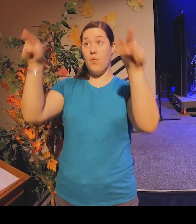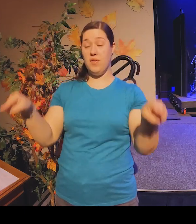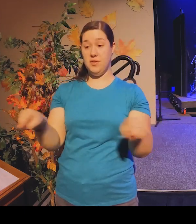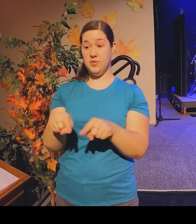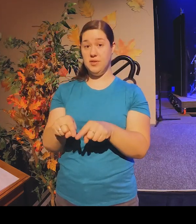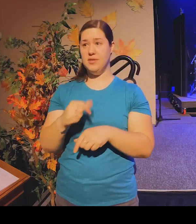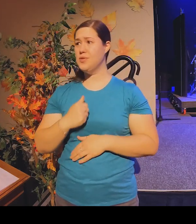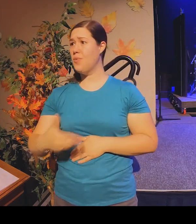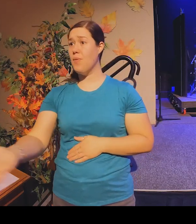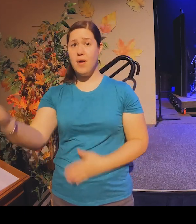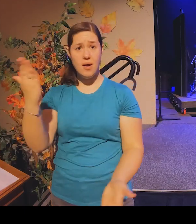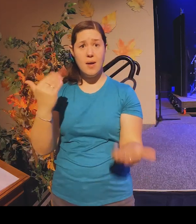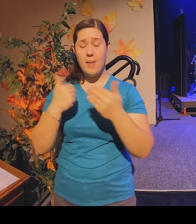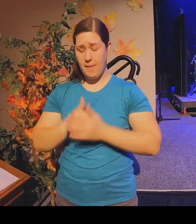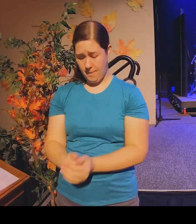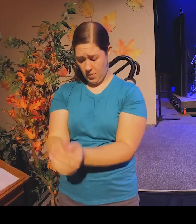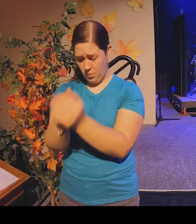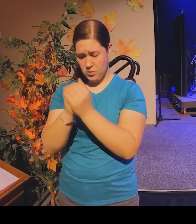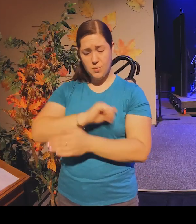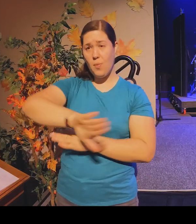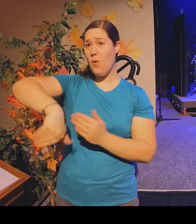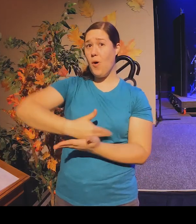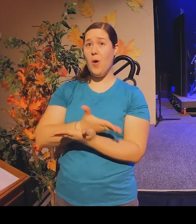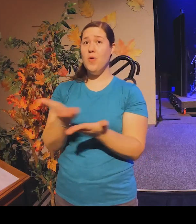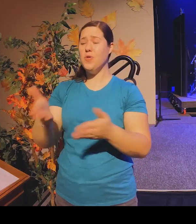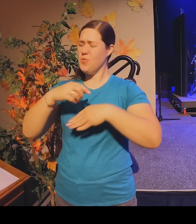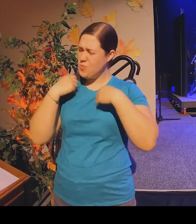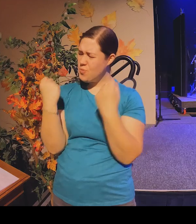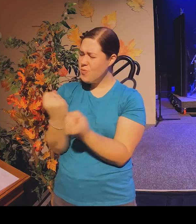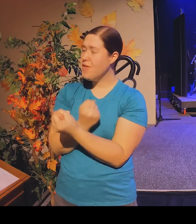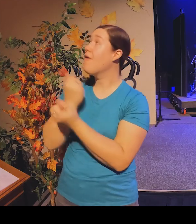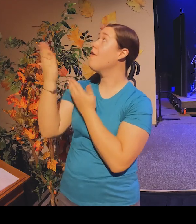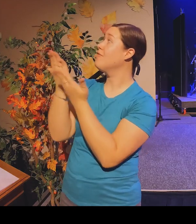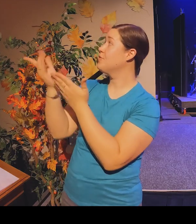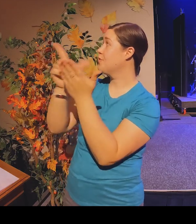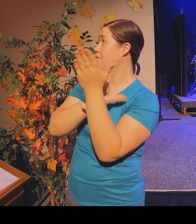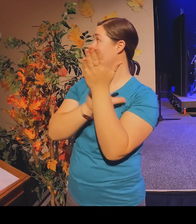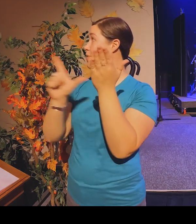Come and worship. All you who love and serve the Lord,